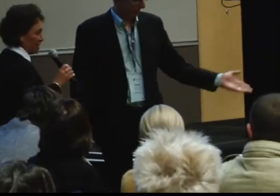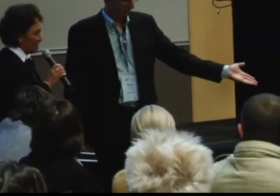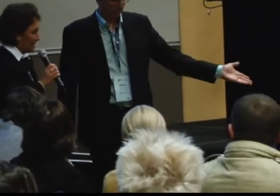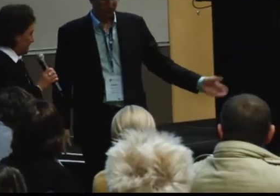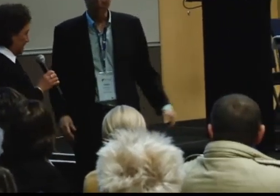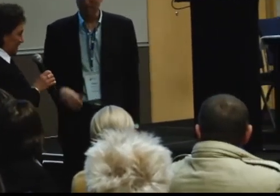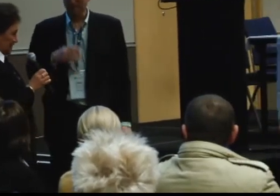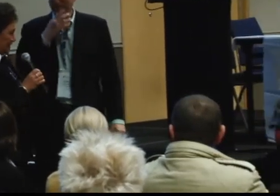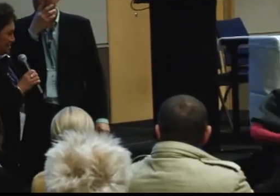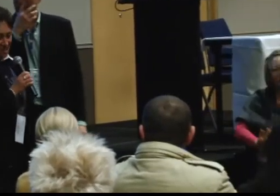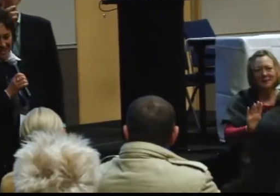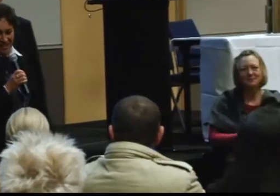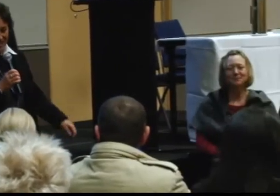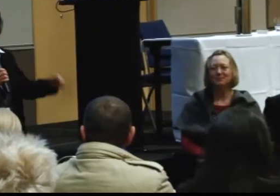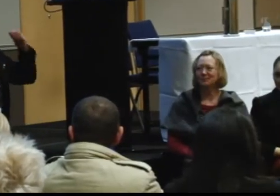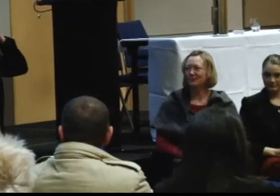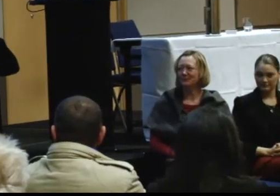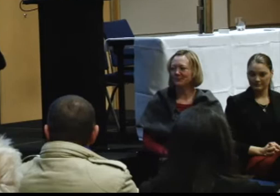Kia ora.